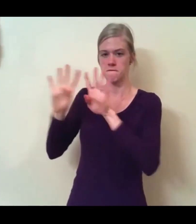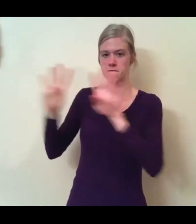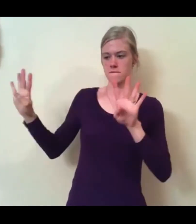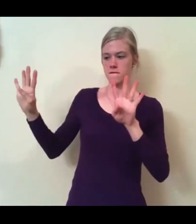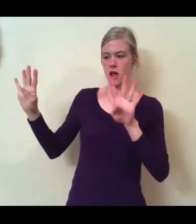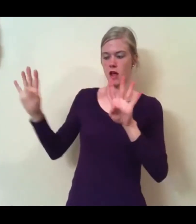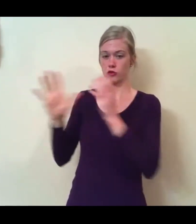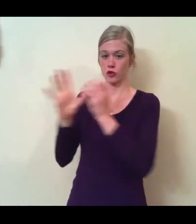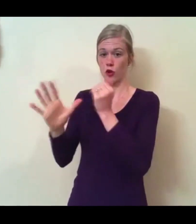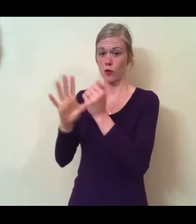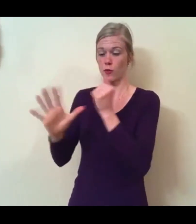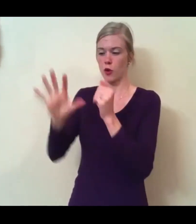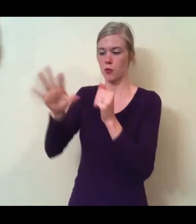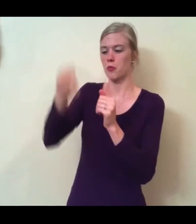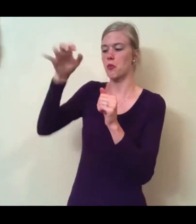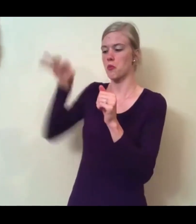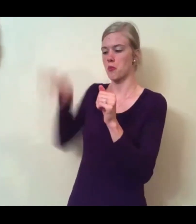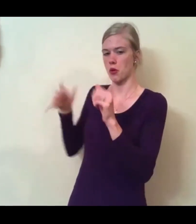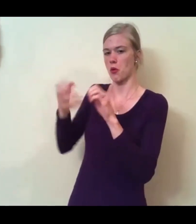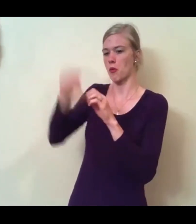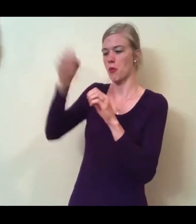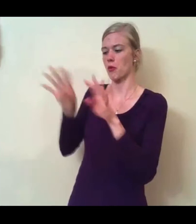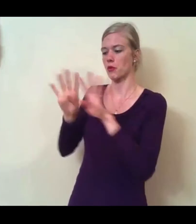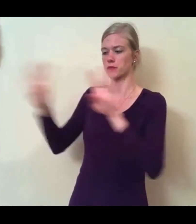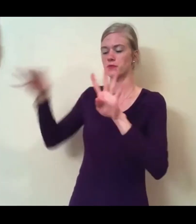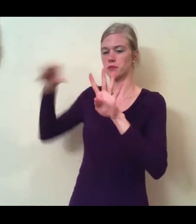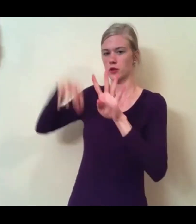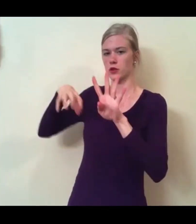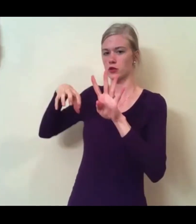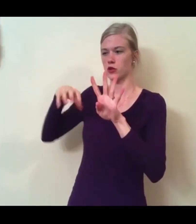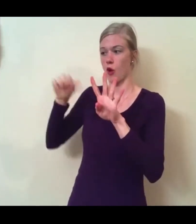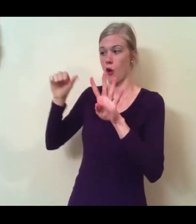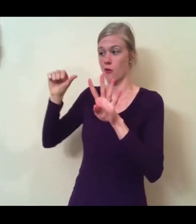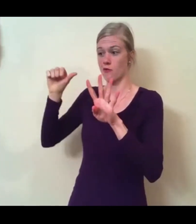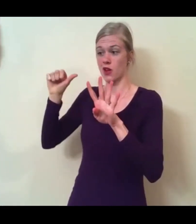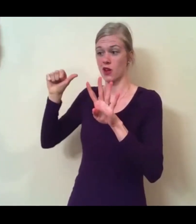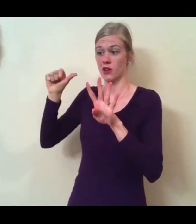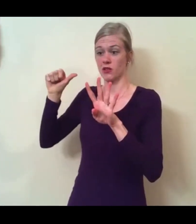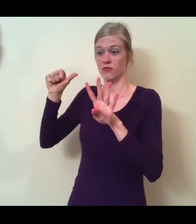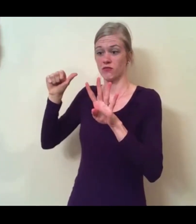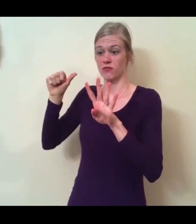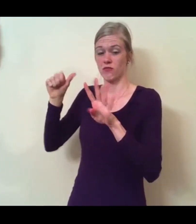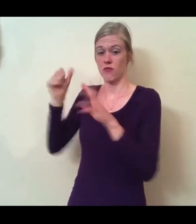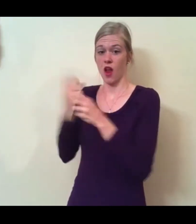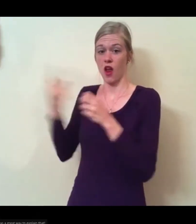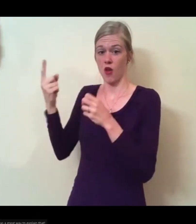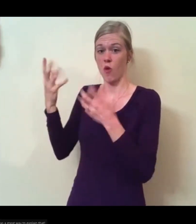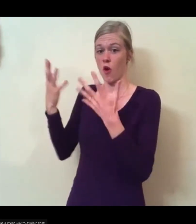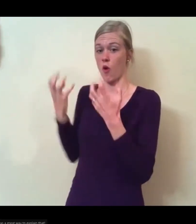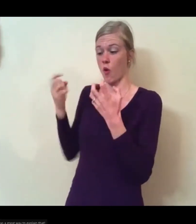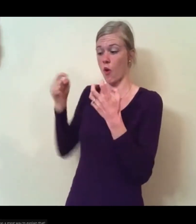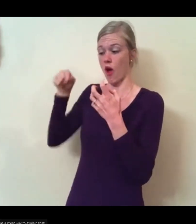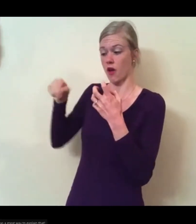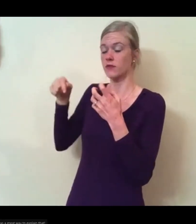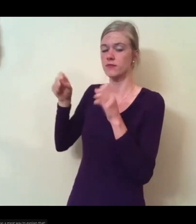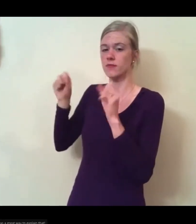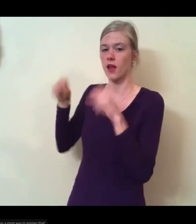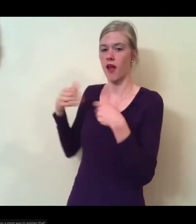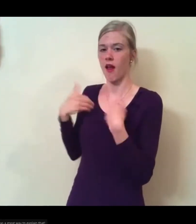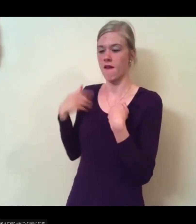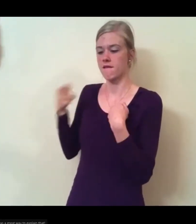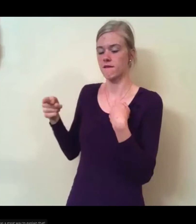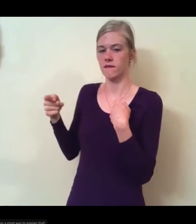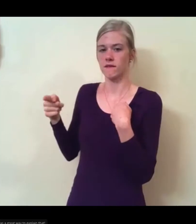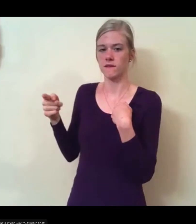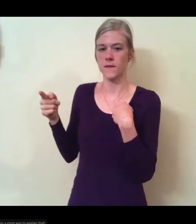it available to anybody who wants it. Now, of course, fresh manure would burn bulbs or flowers, but after it's aged